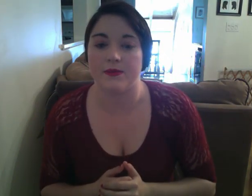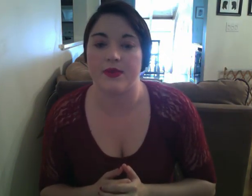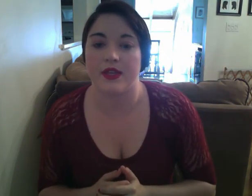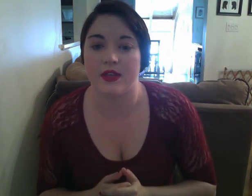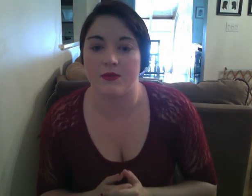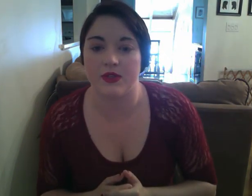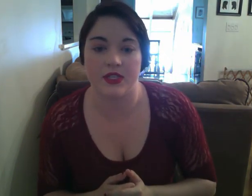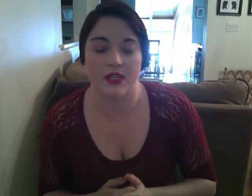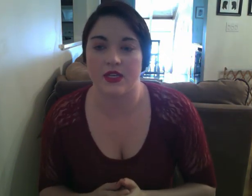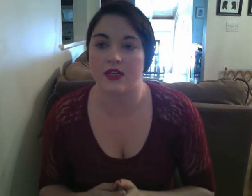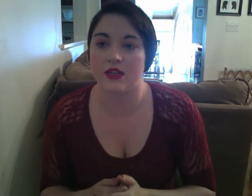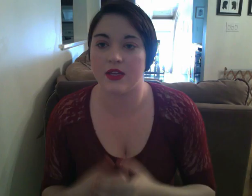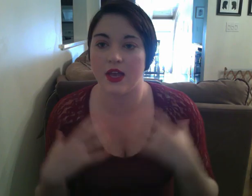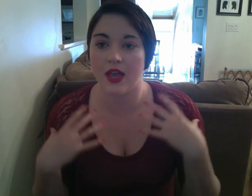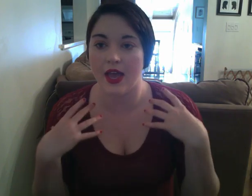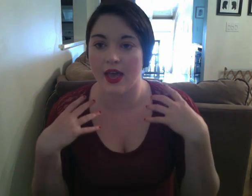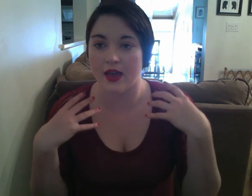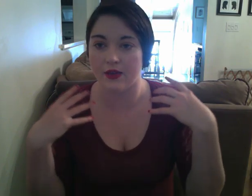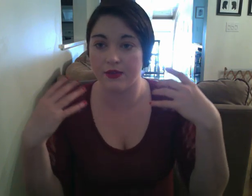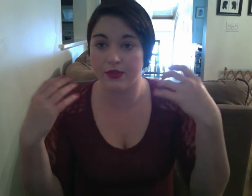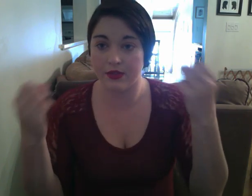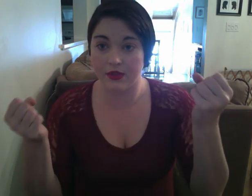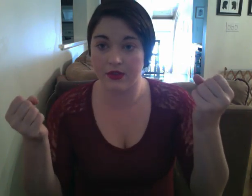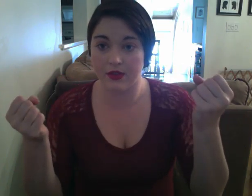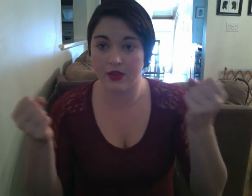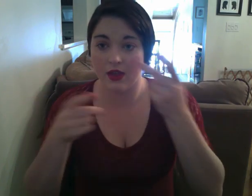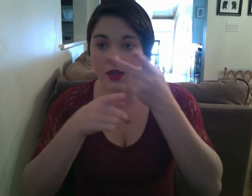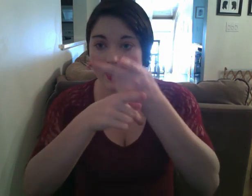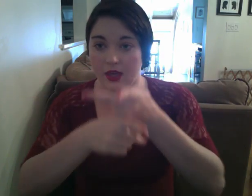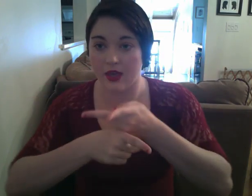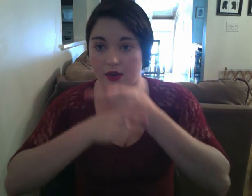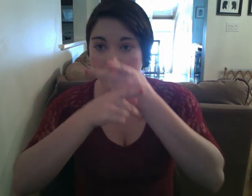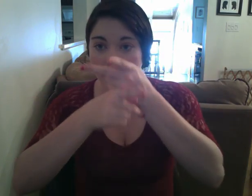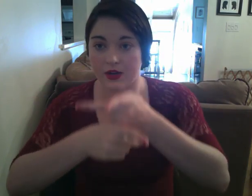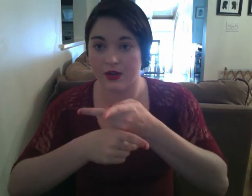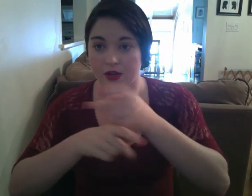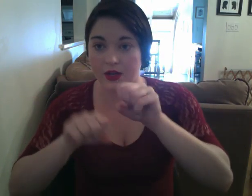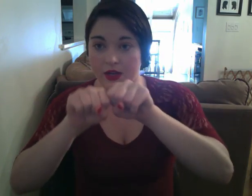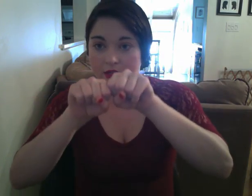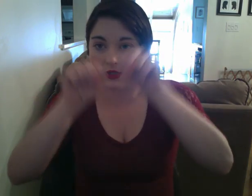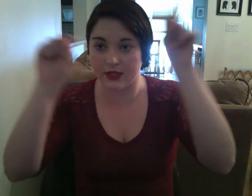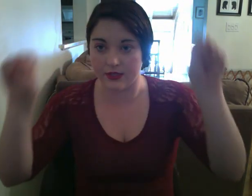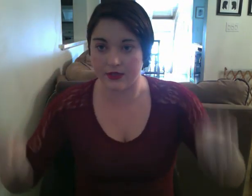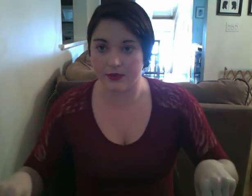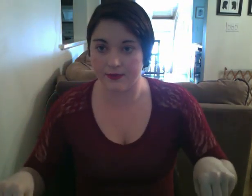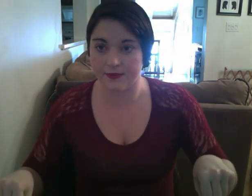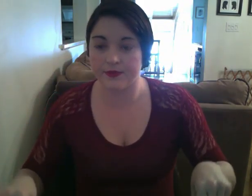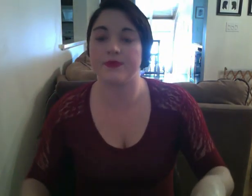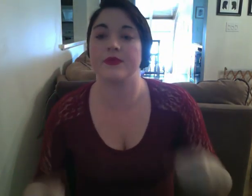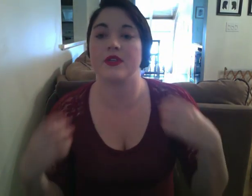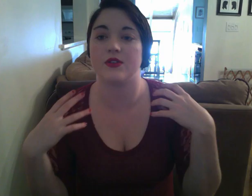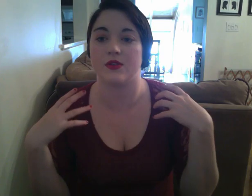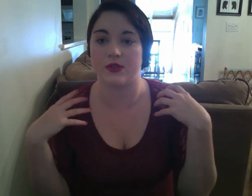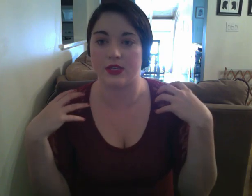And then we said health, care, system. So it's like